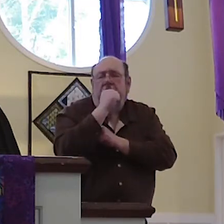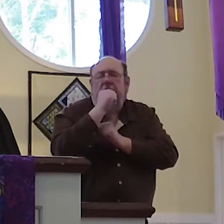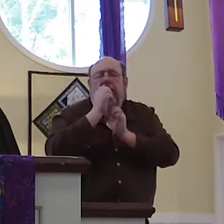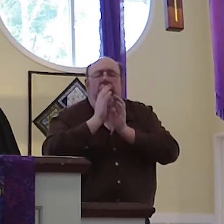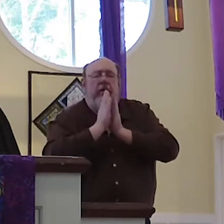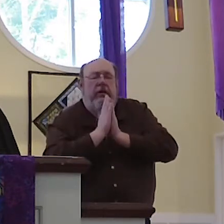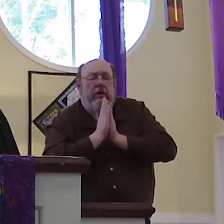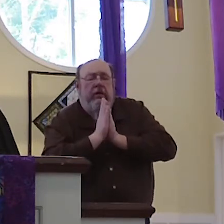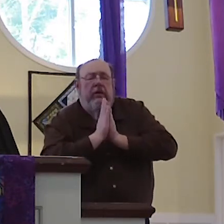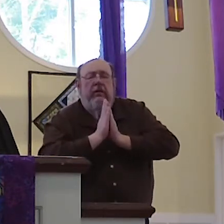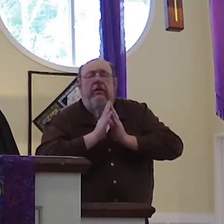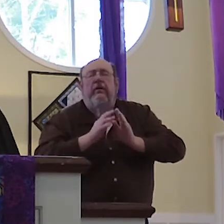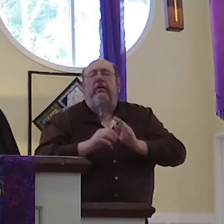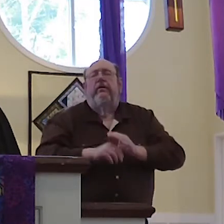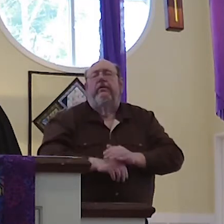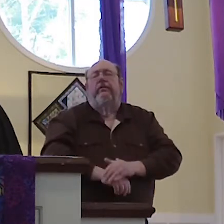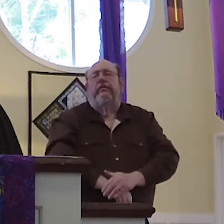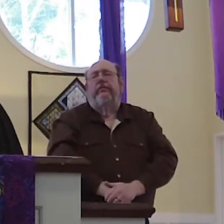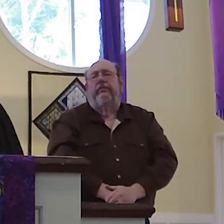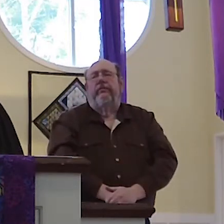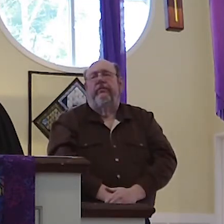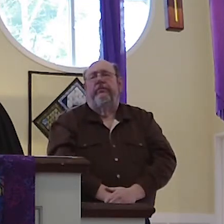Amen.